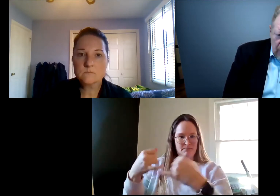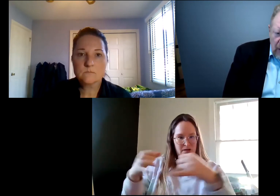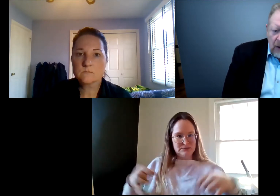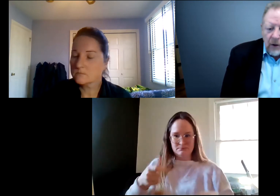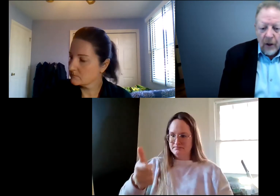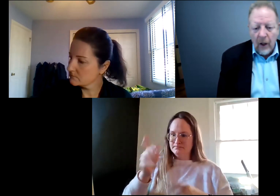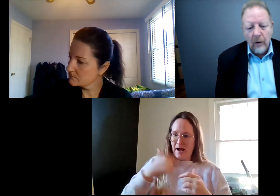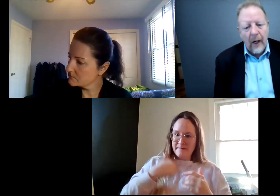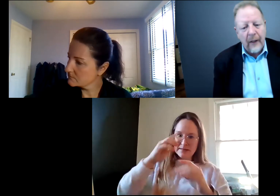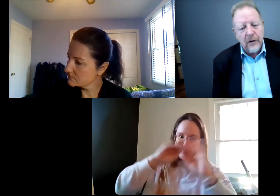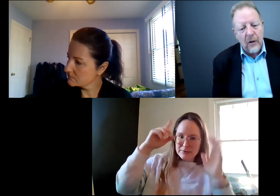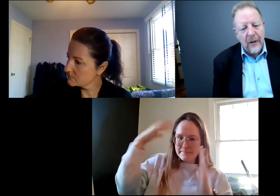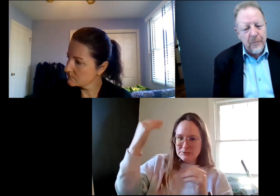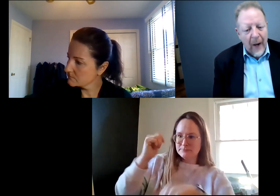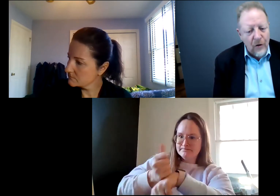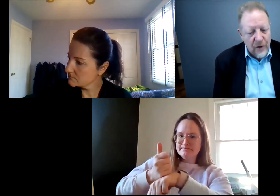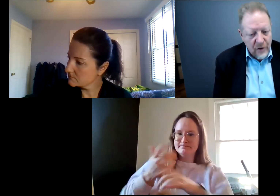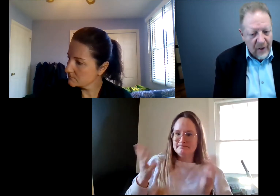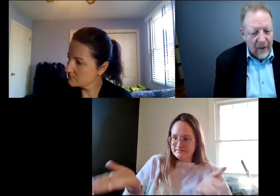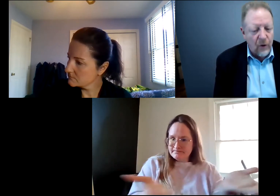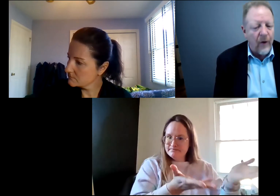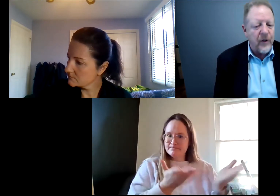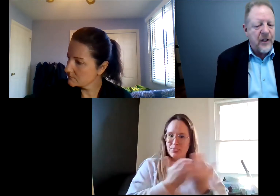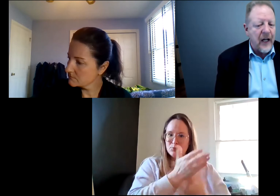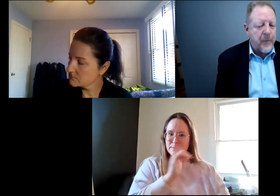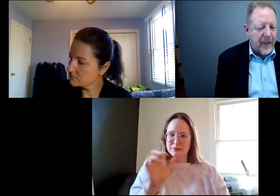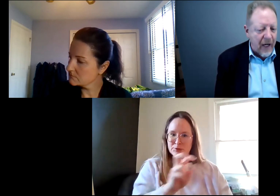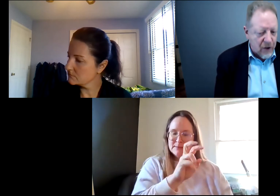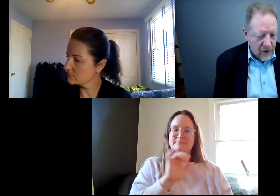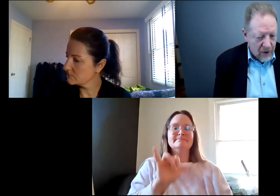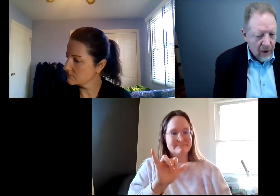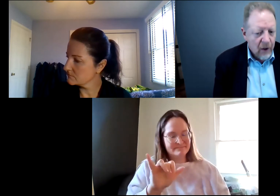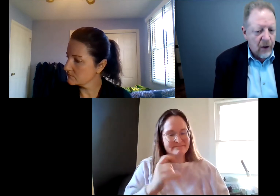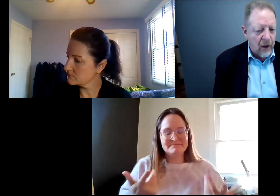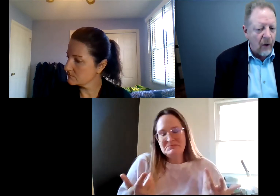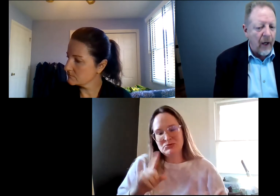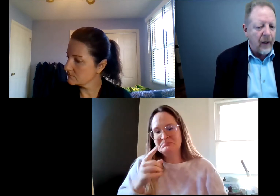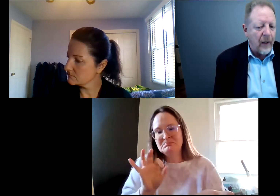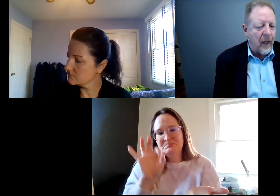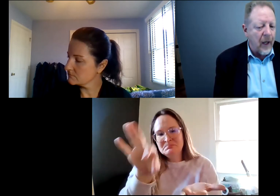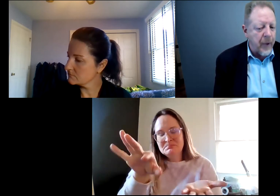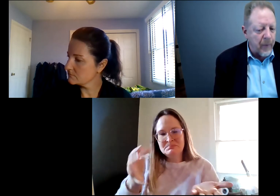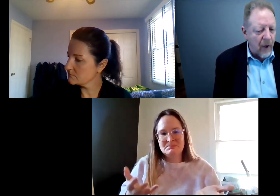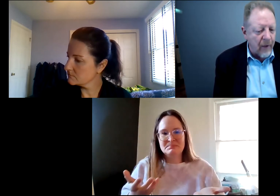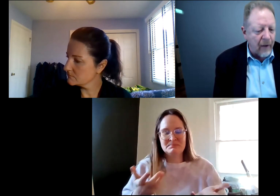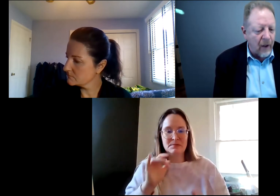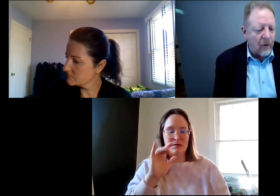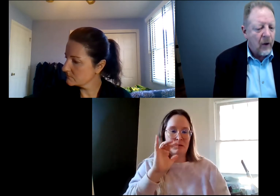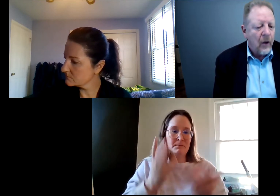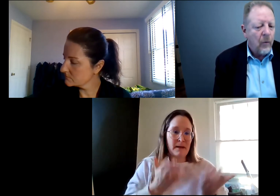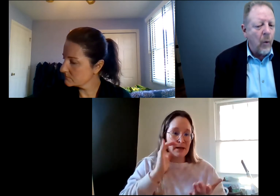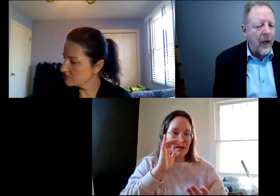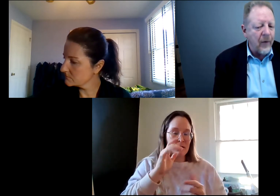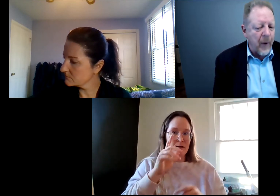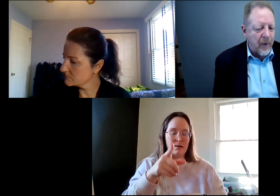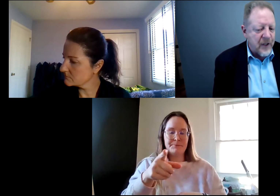them, and so these boundaries are there. You have to set expectations, and let people know that,